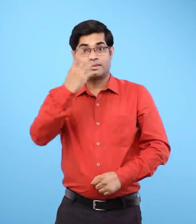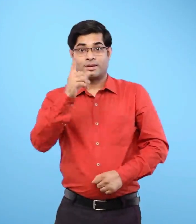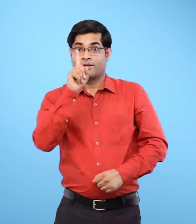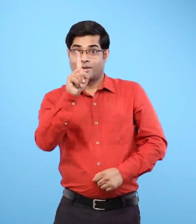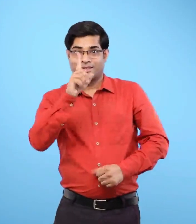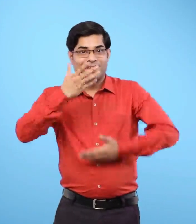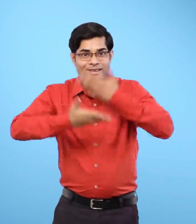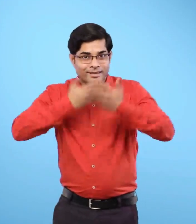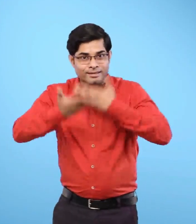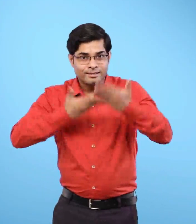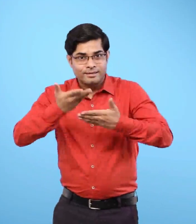period 1,